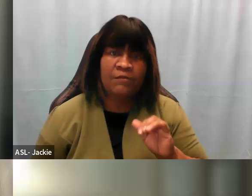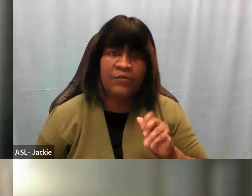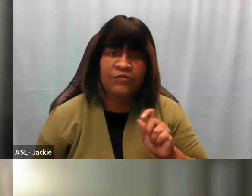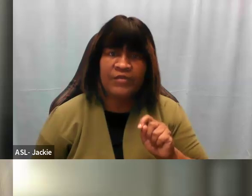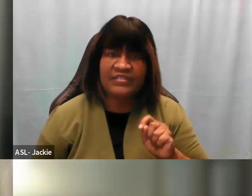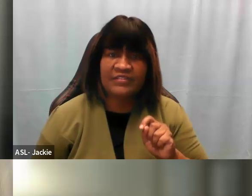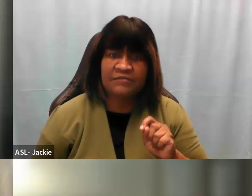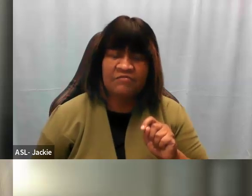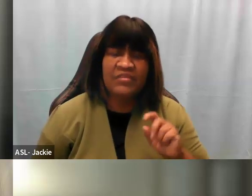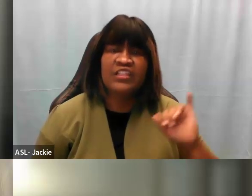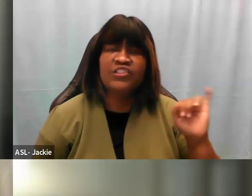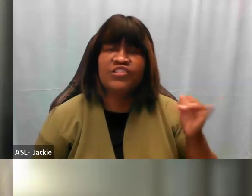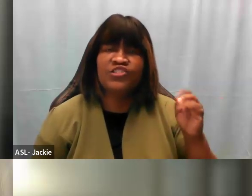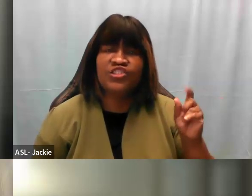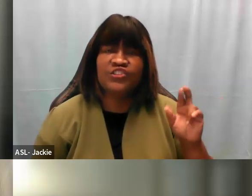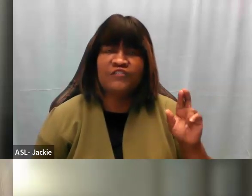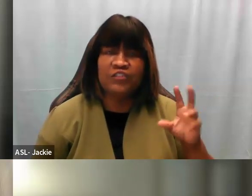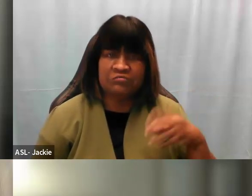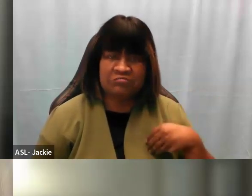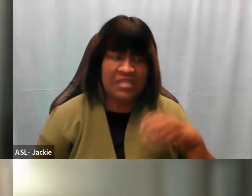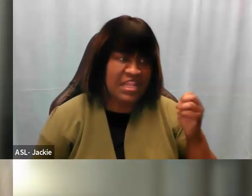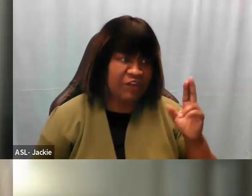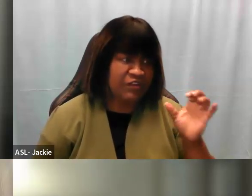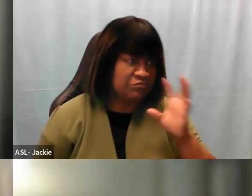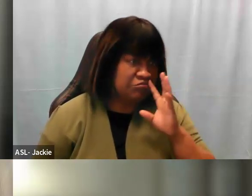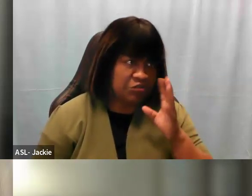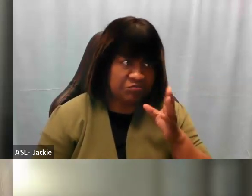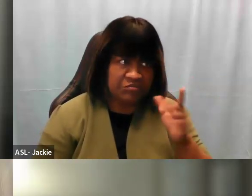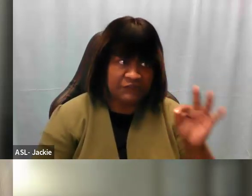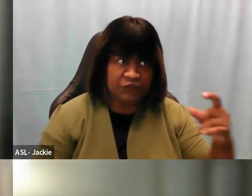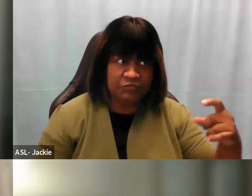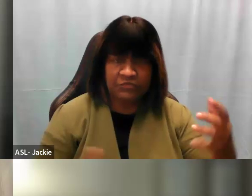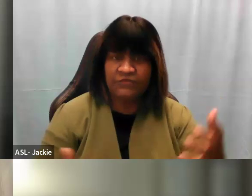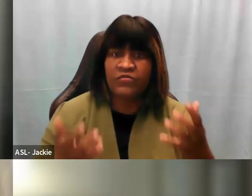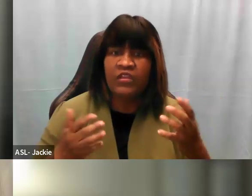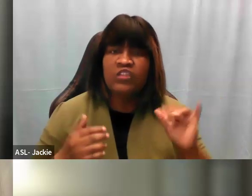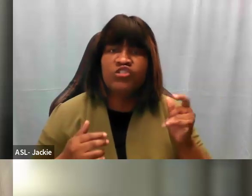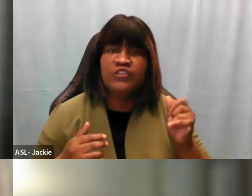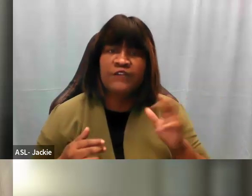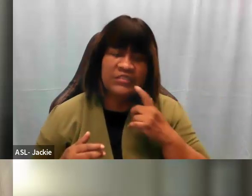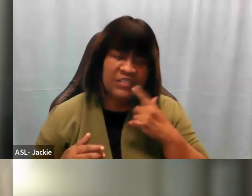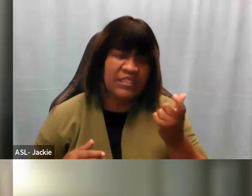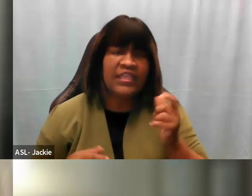So I'll take that. And then Erica, please jump in. So when I said self-direction can work for everyone,